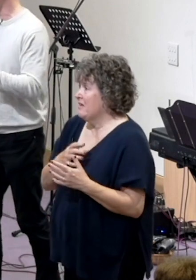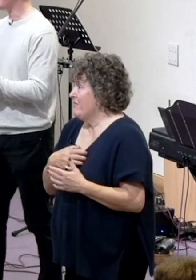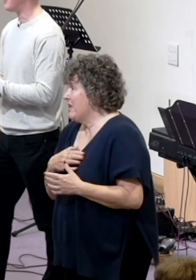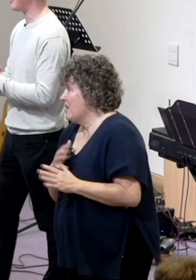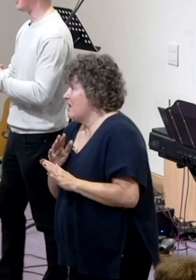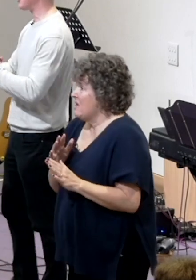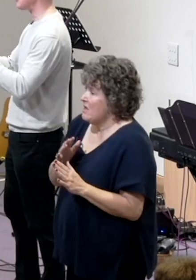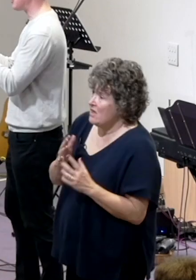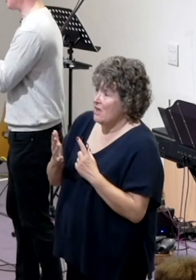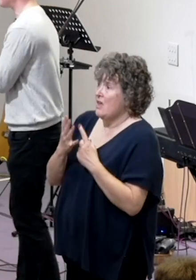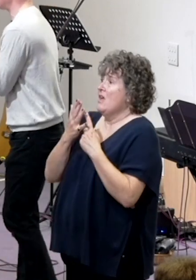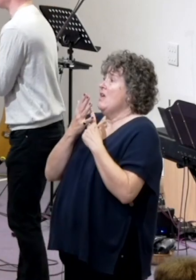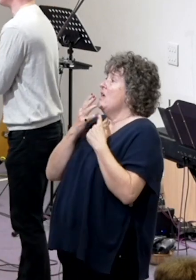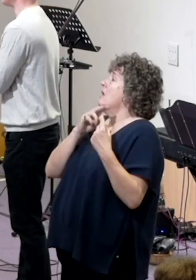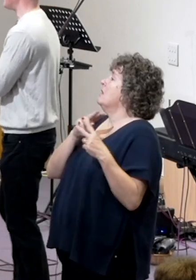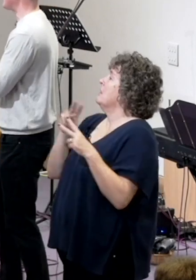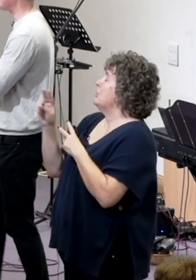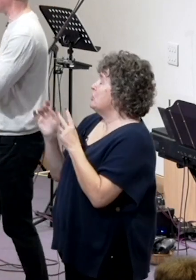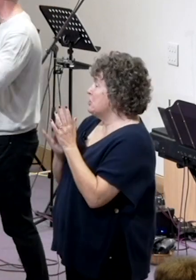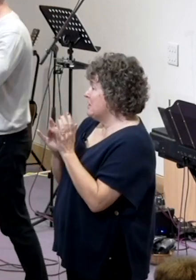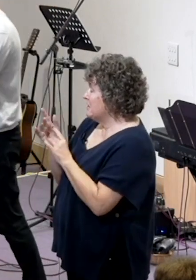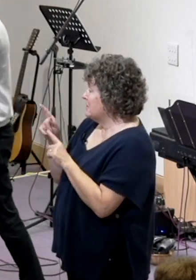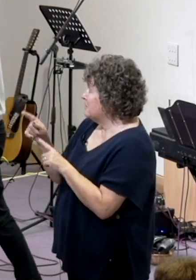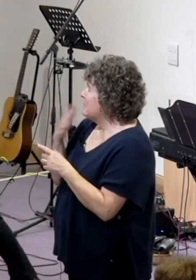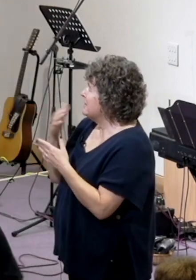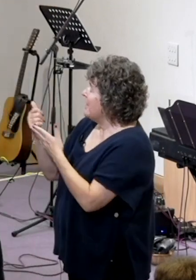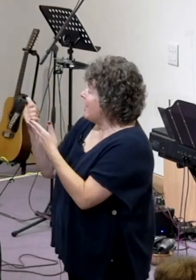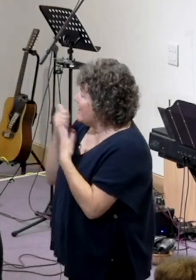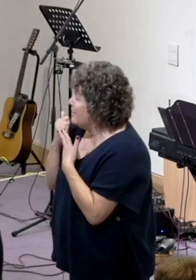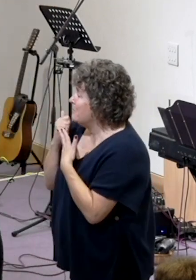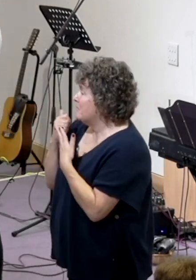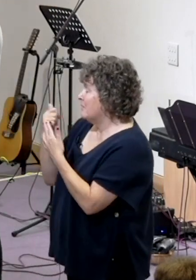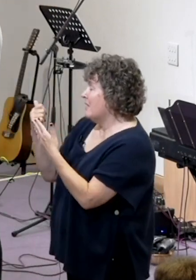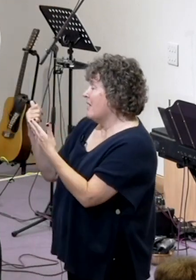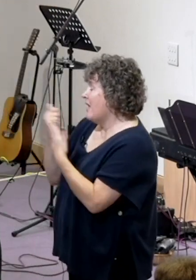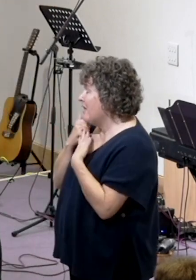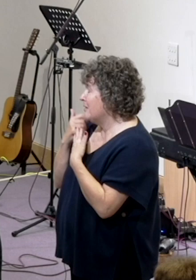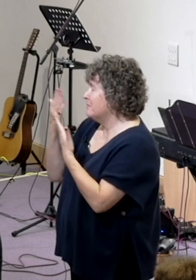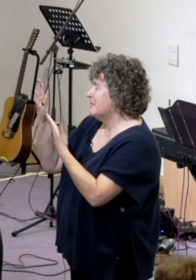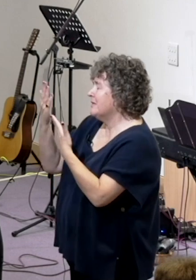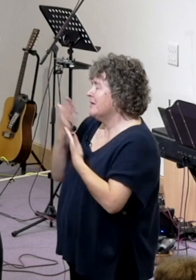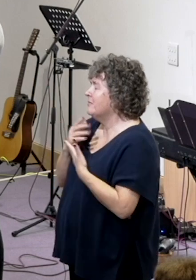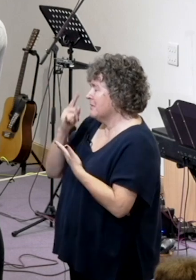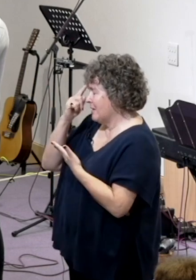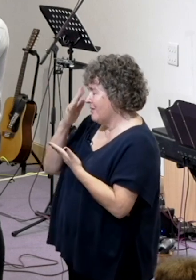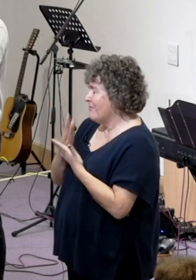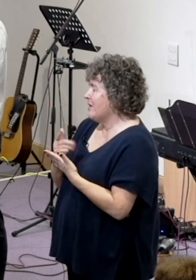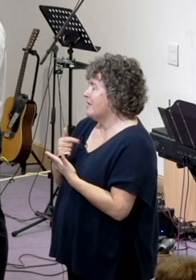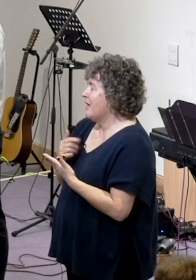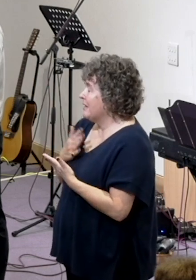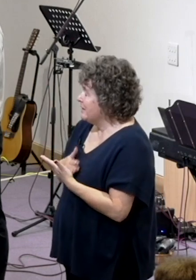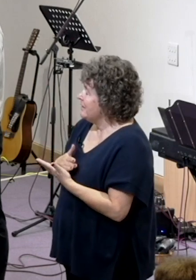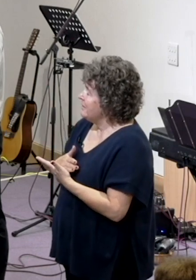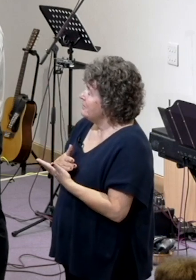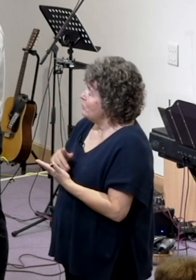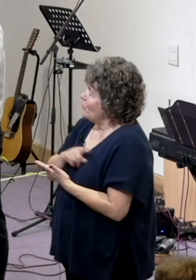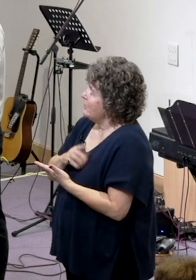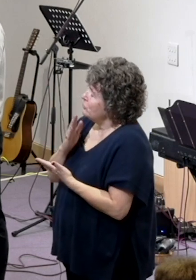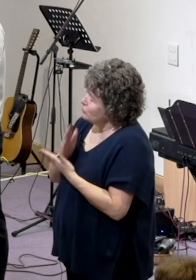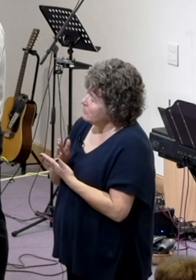fear overwhelming me, I can turn to Jesus and I can say, help me. Give me the faith I need to trust in